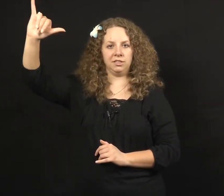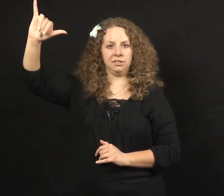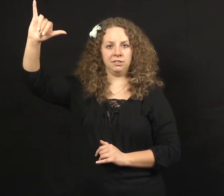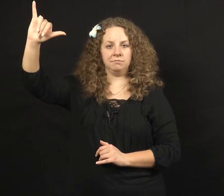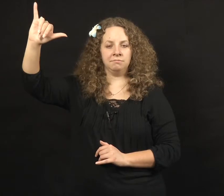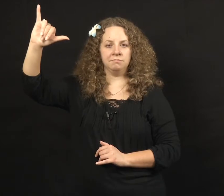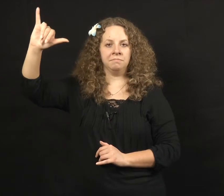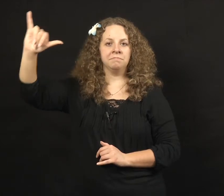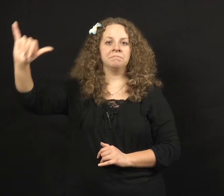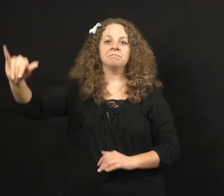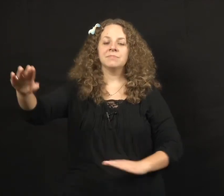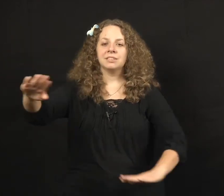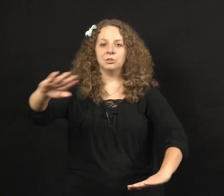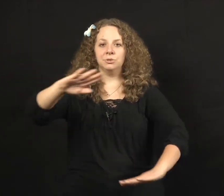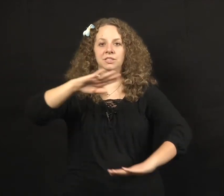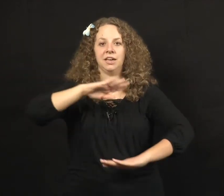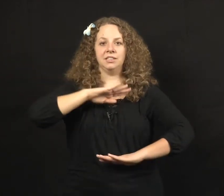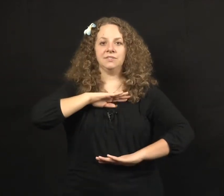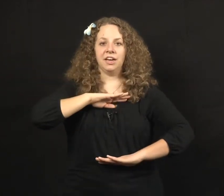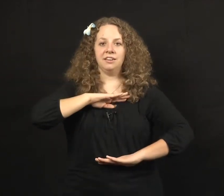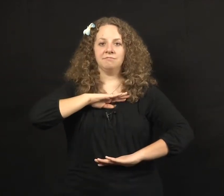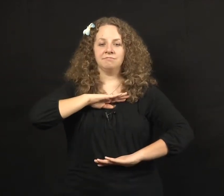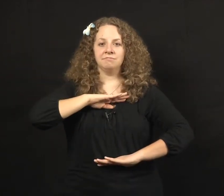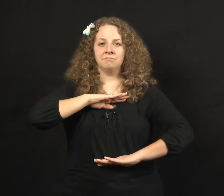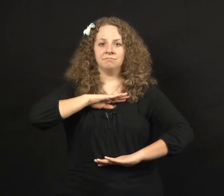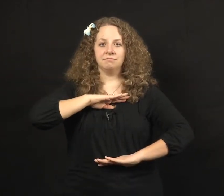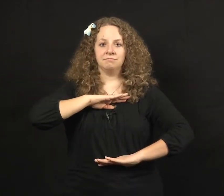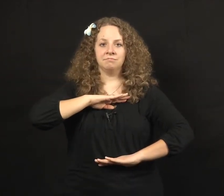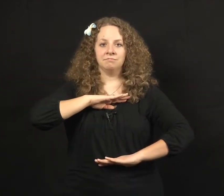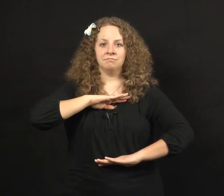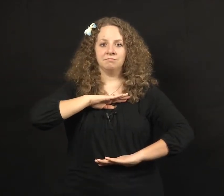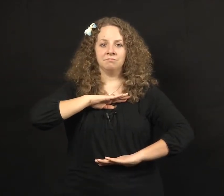does. To satisfy.